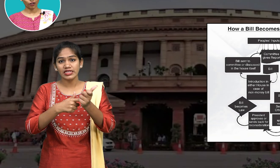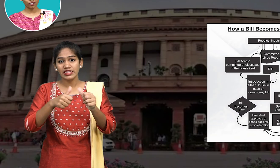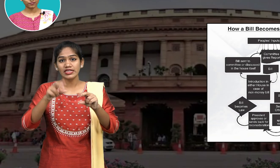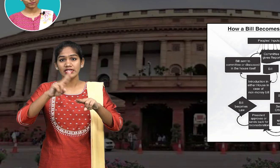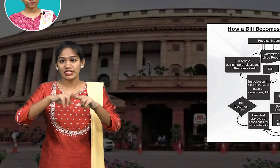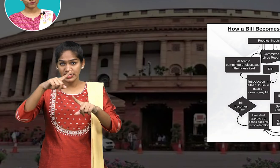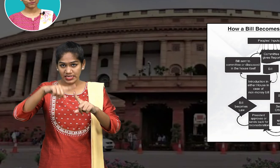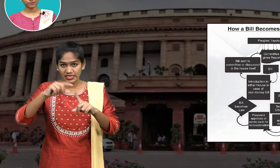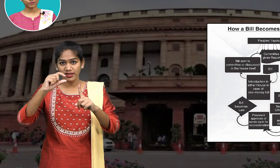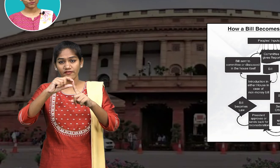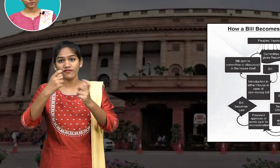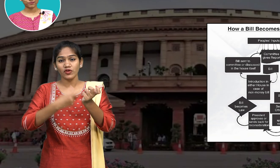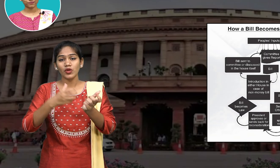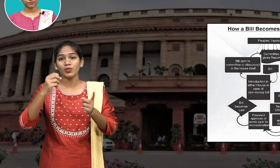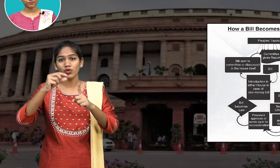the law